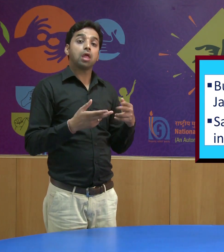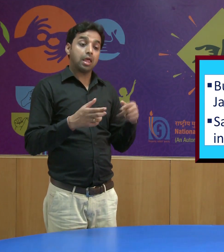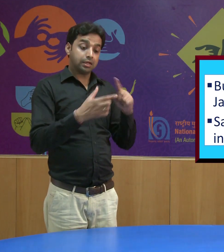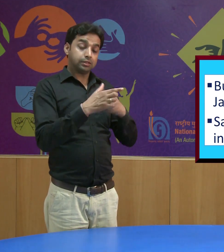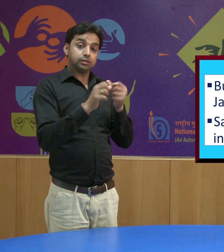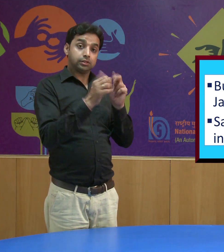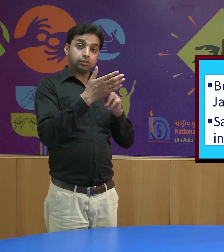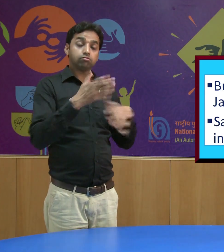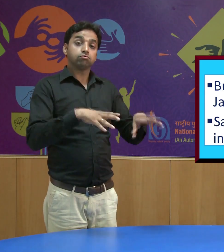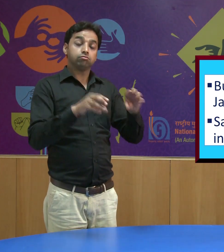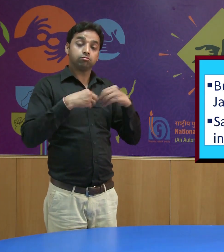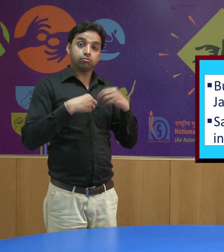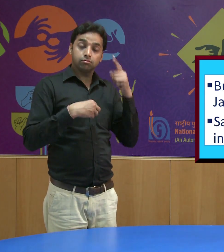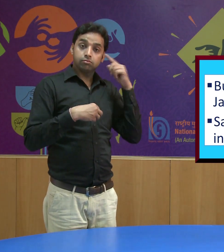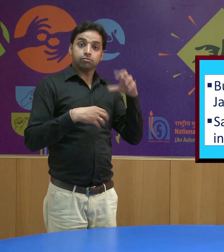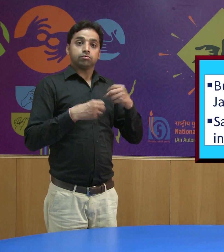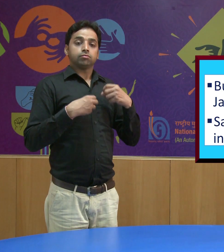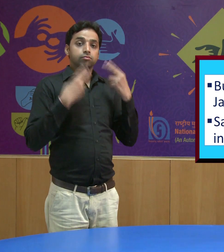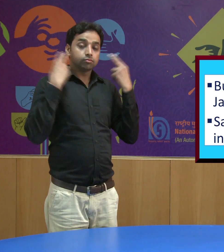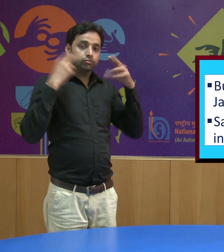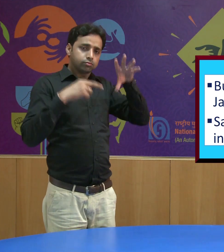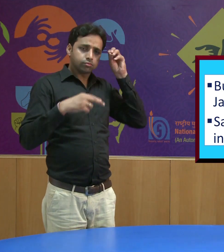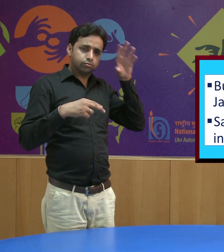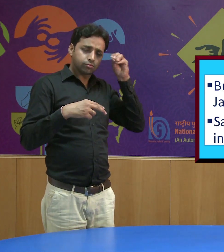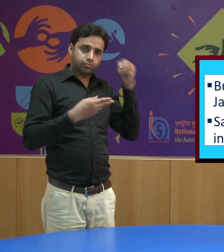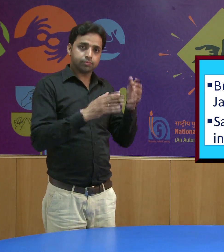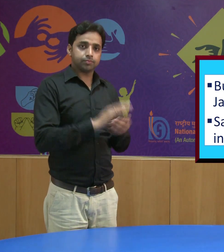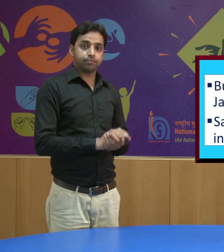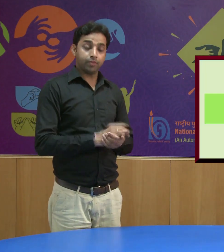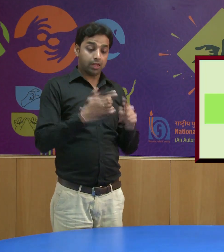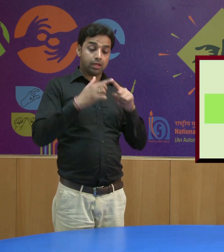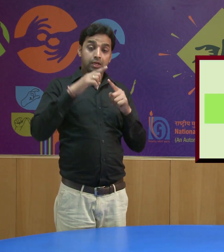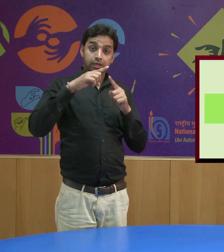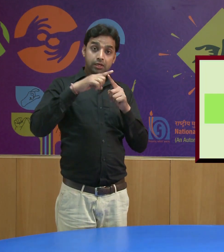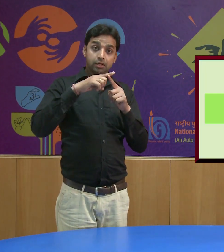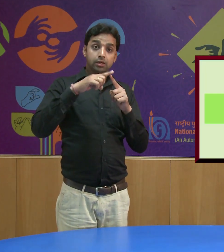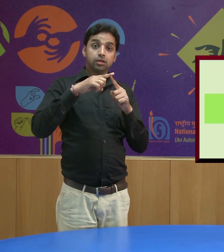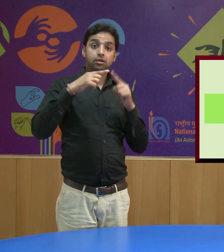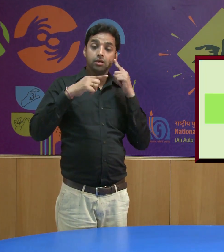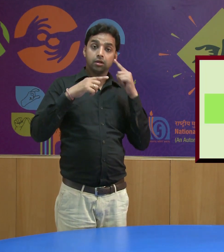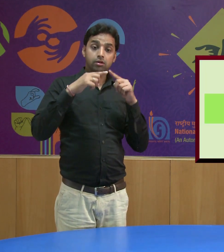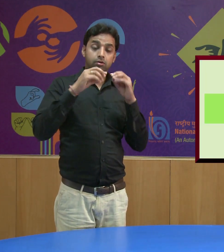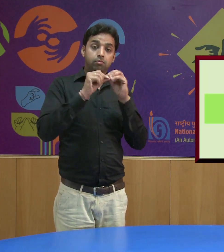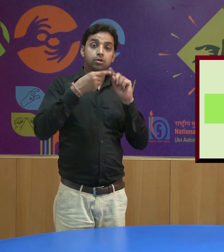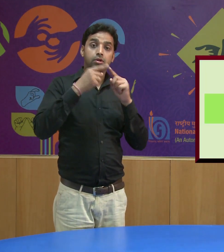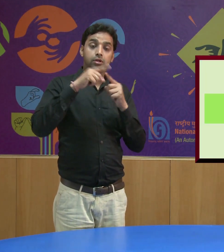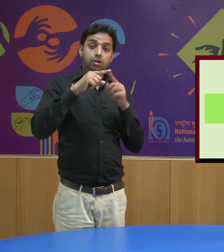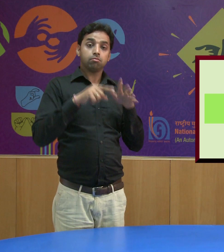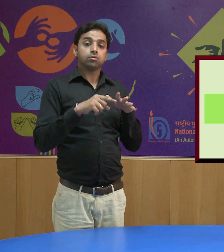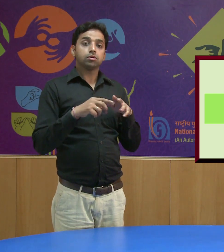Tibet. Dear learners, Tibet is situated near the Himalaya